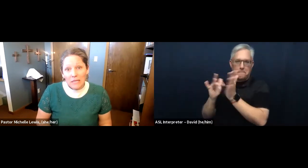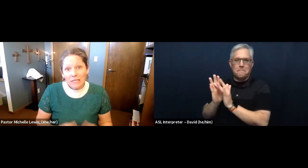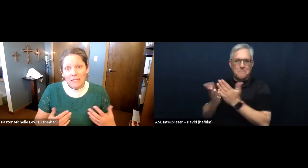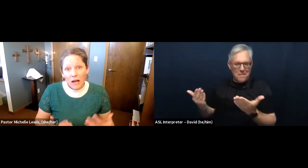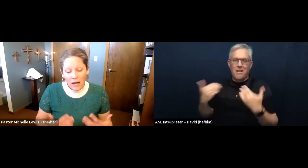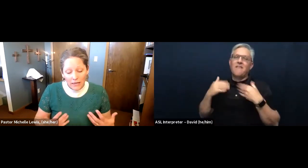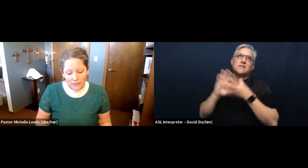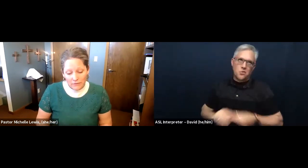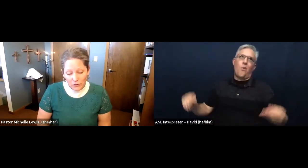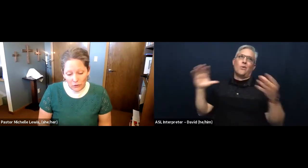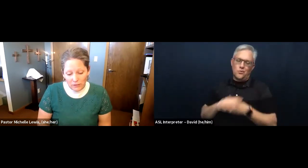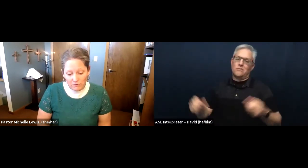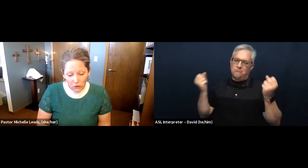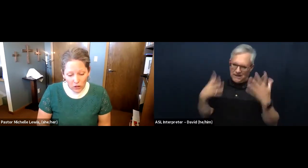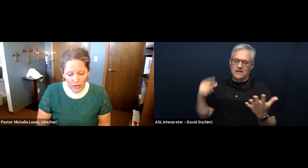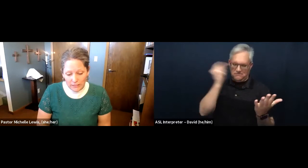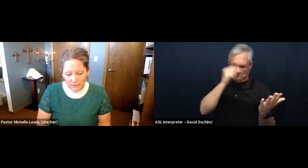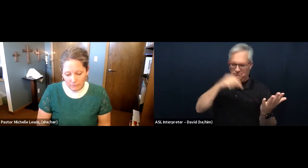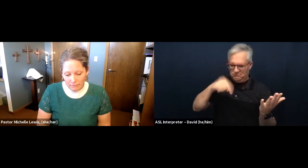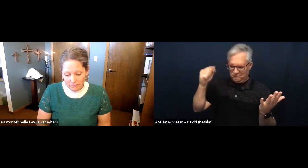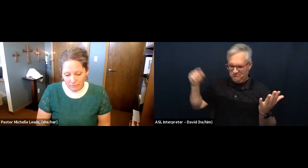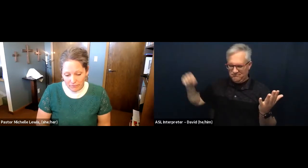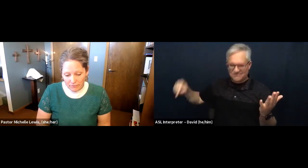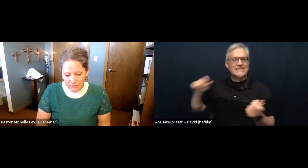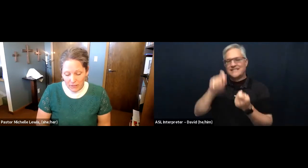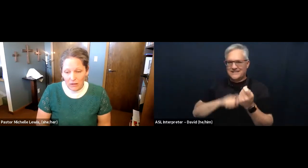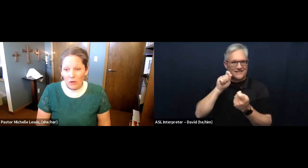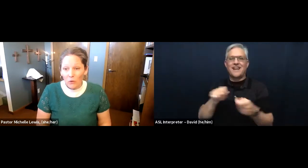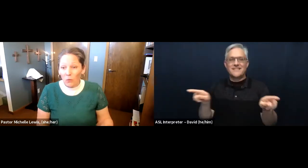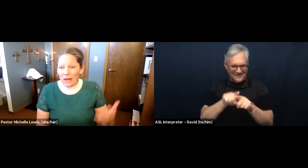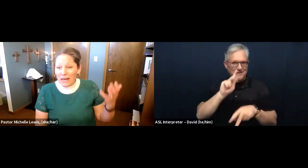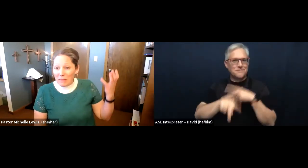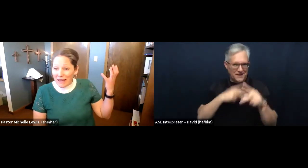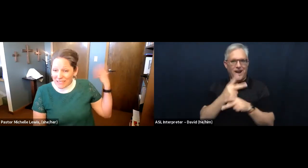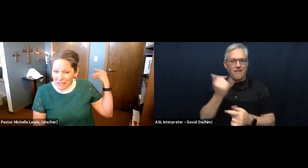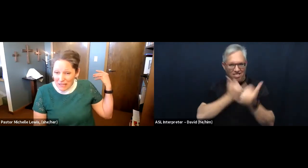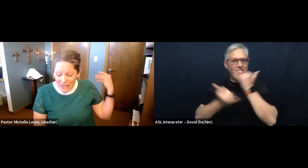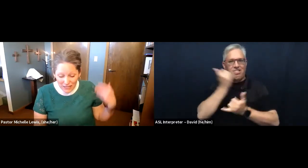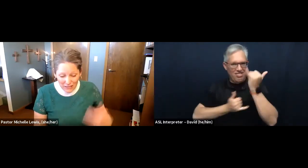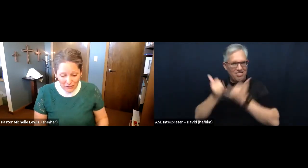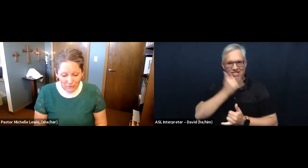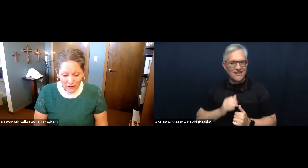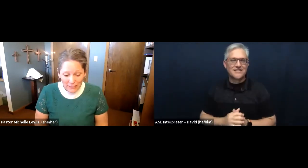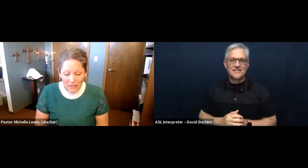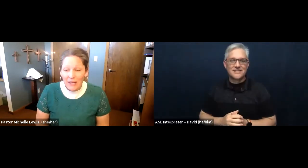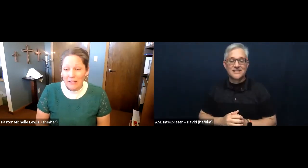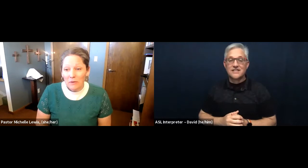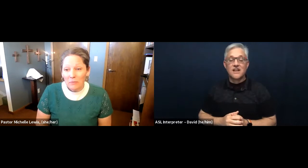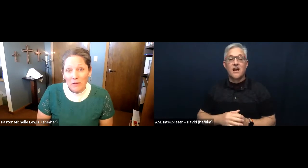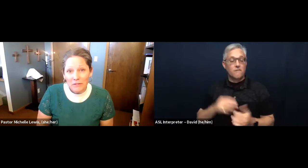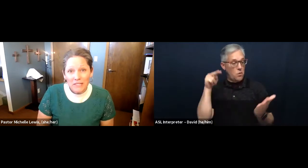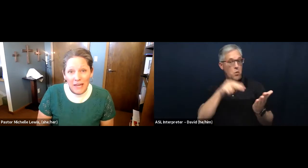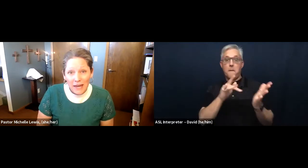about these kinds of human flaws. We go way back to the beginning and you find